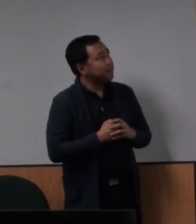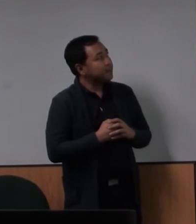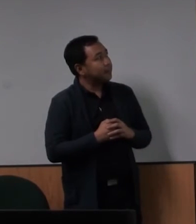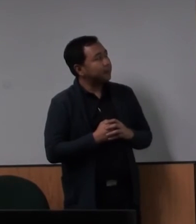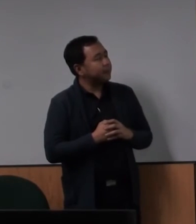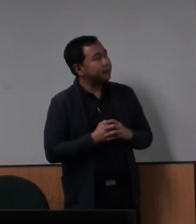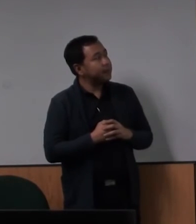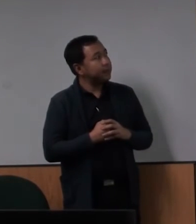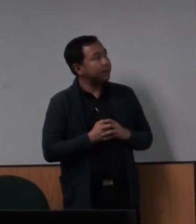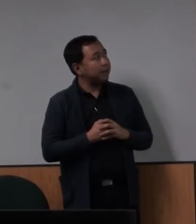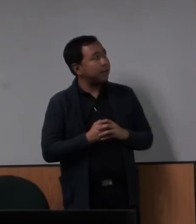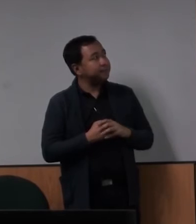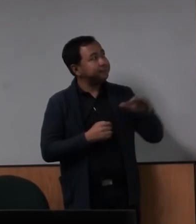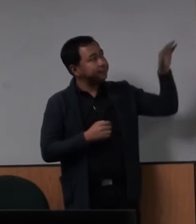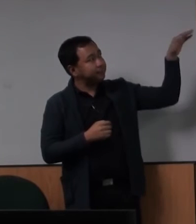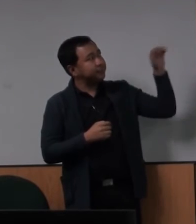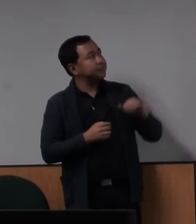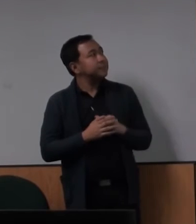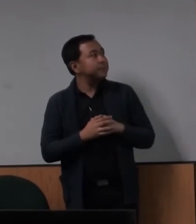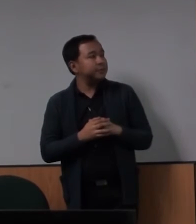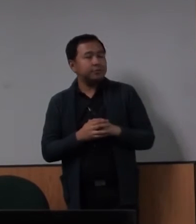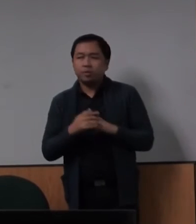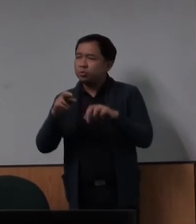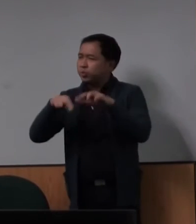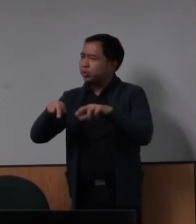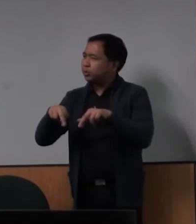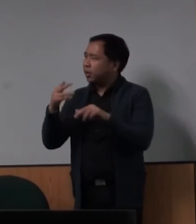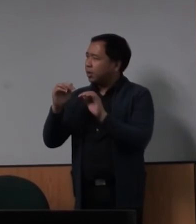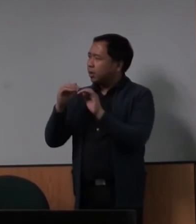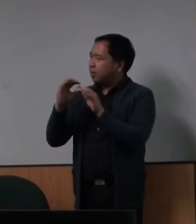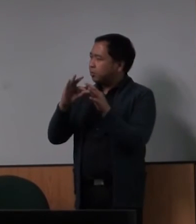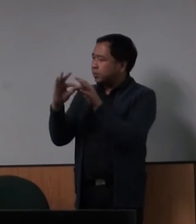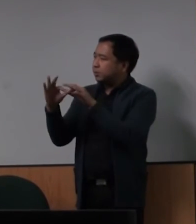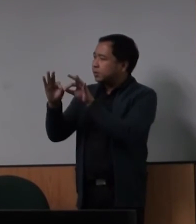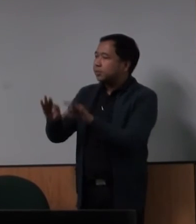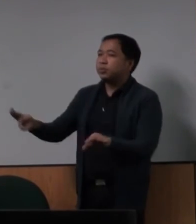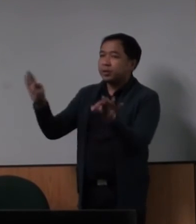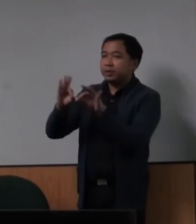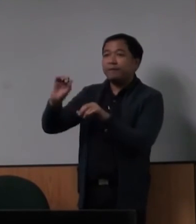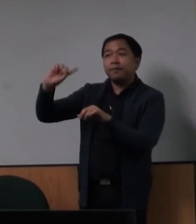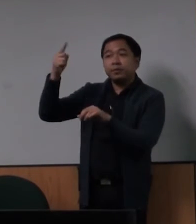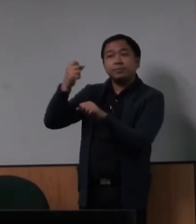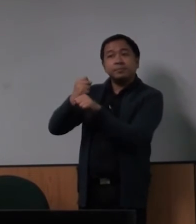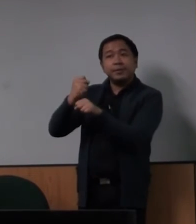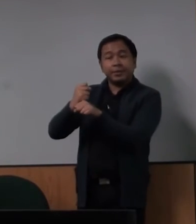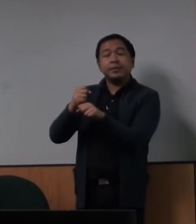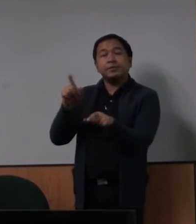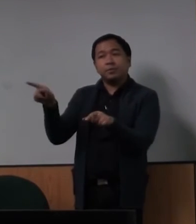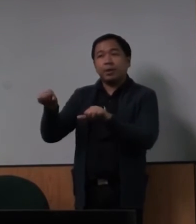So the significance of this study is, one is to produce the animated tool.